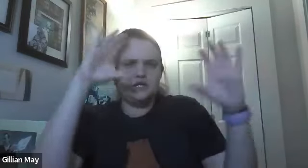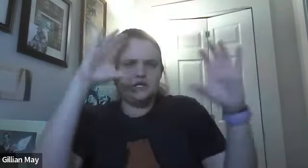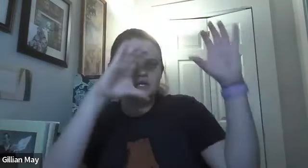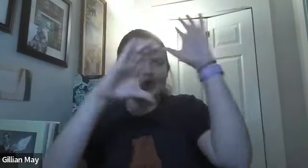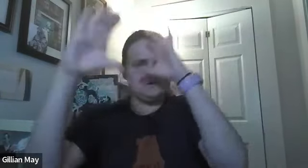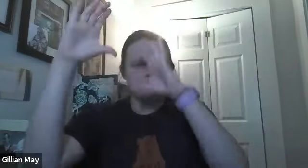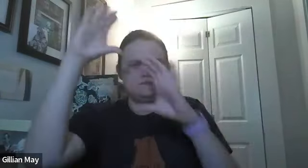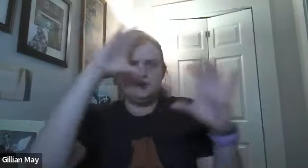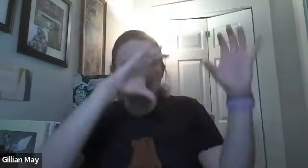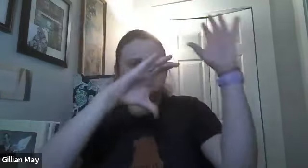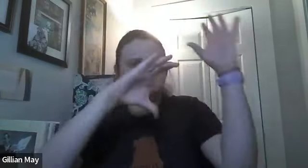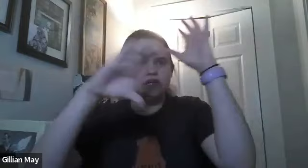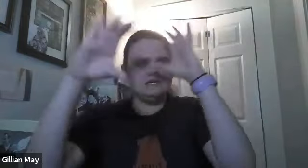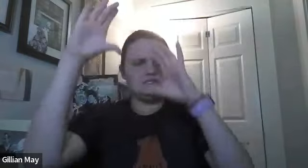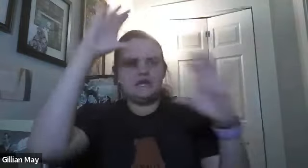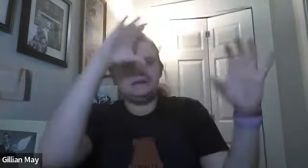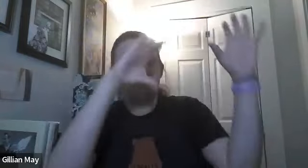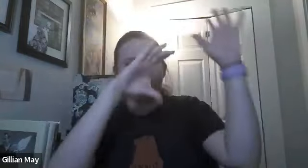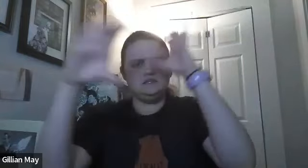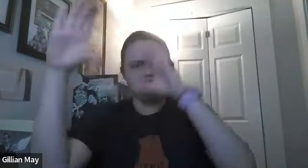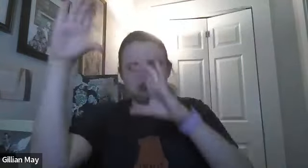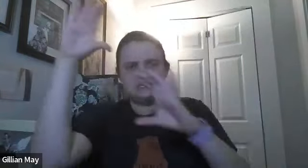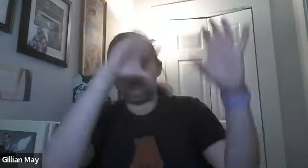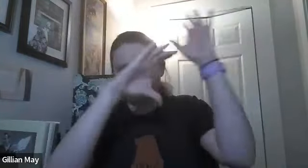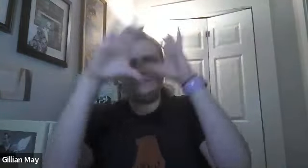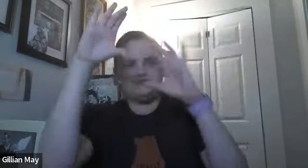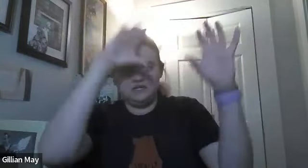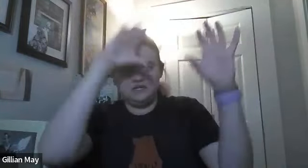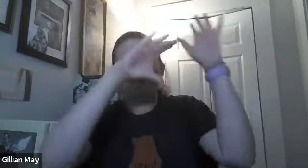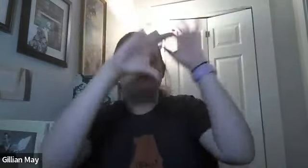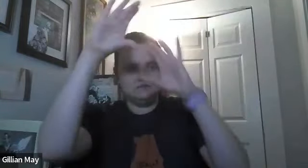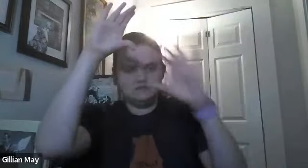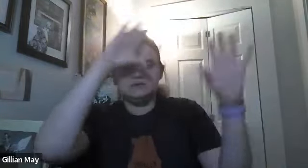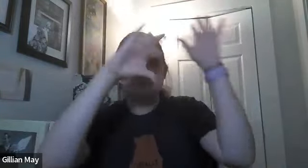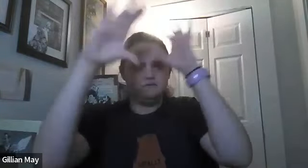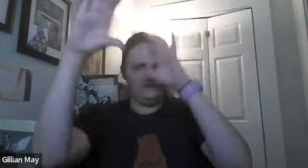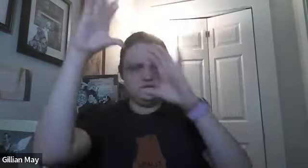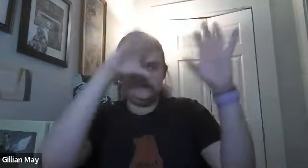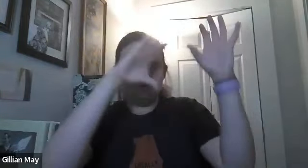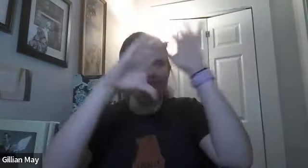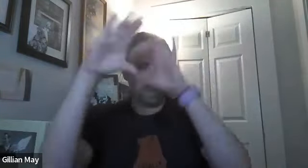go confused. And it's like making just an alternate motion. Yeah. Confused.